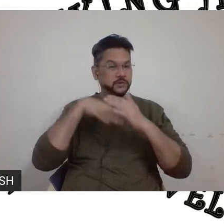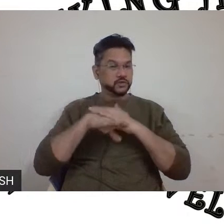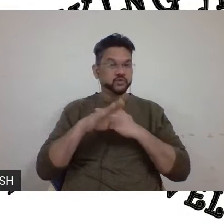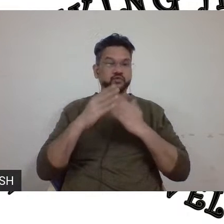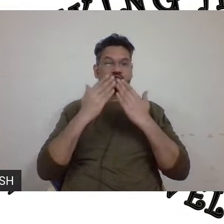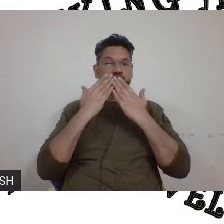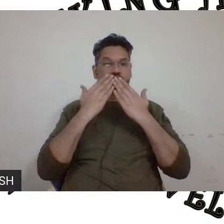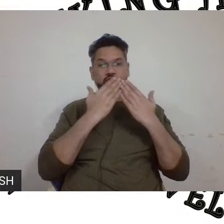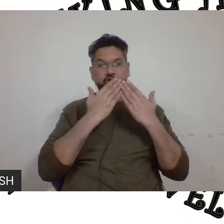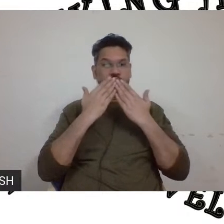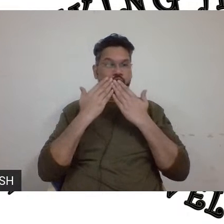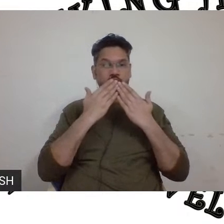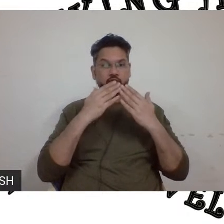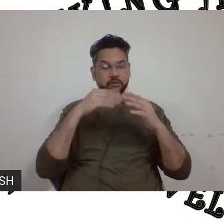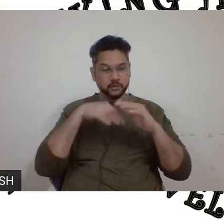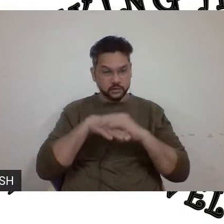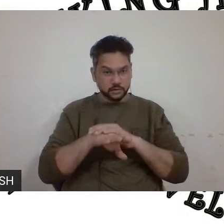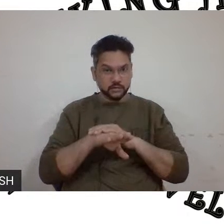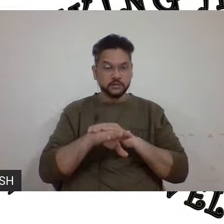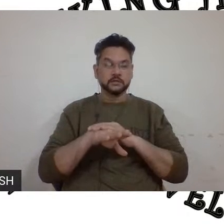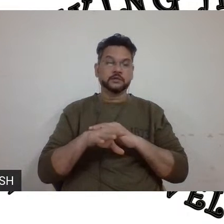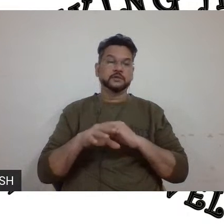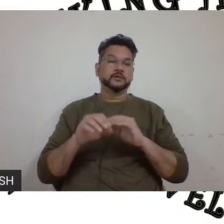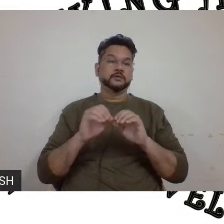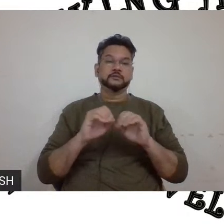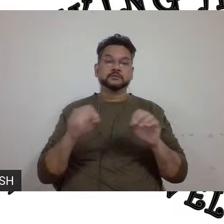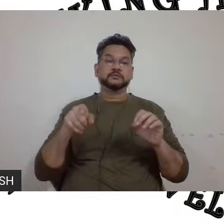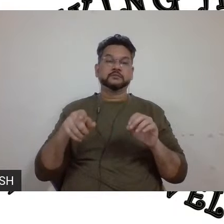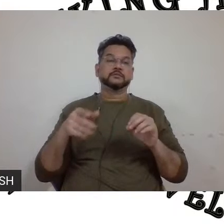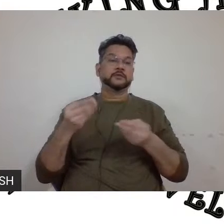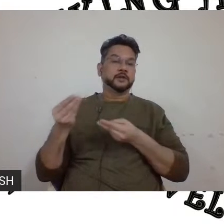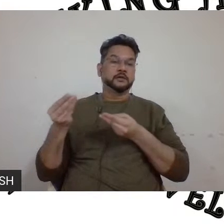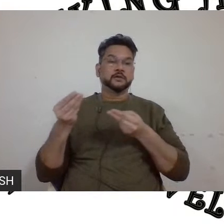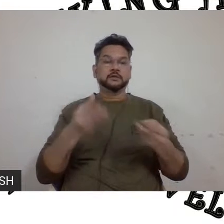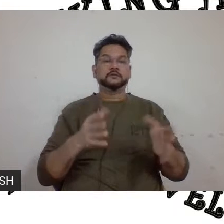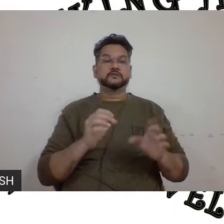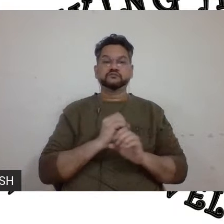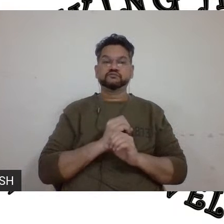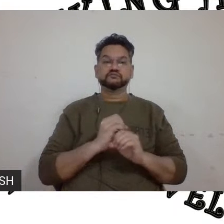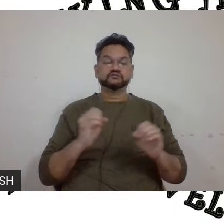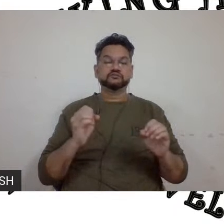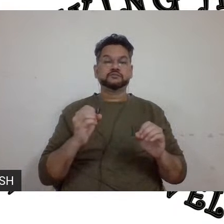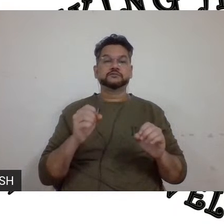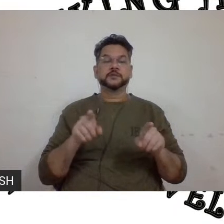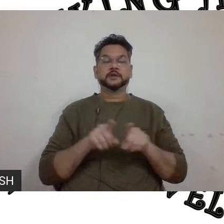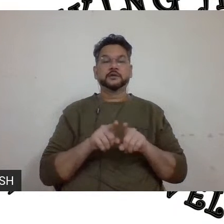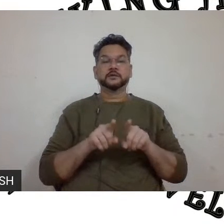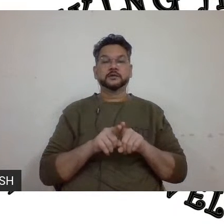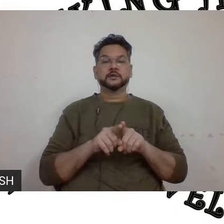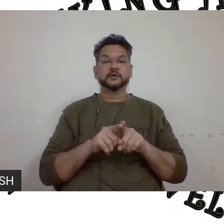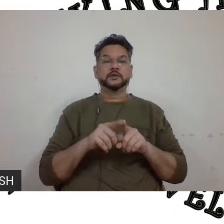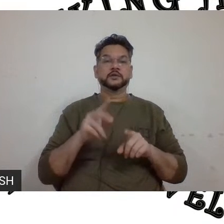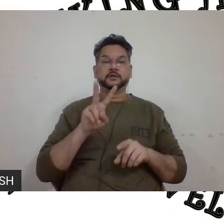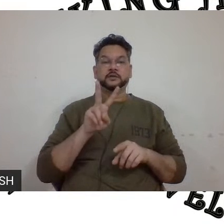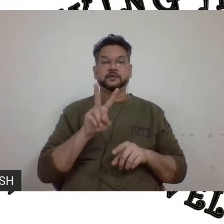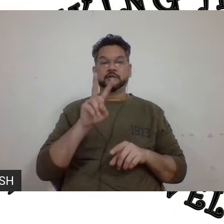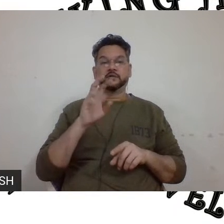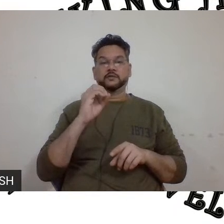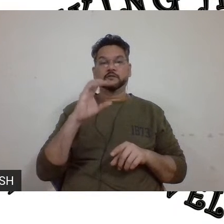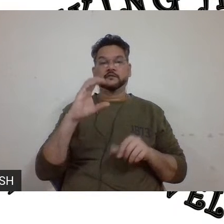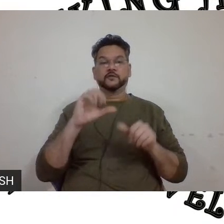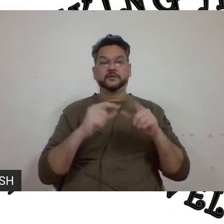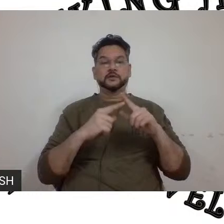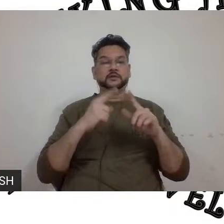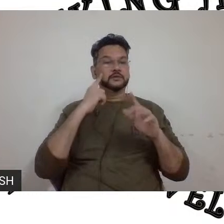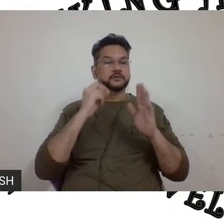there is no provision of providing the uh, vocational education,